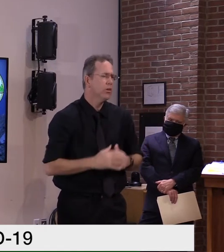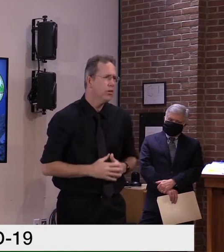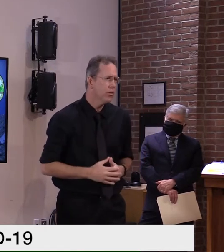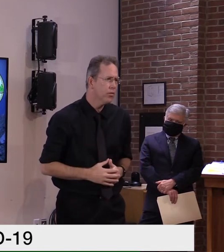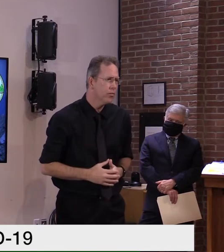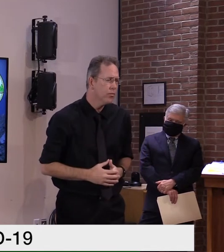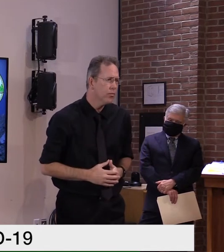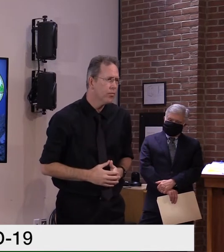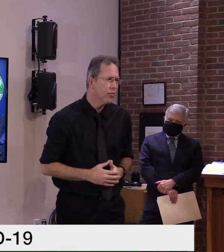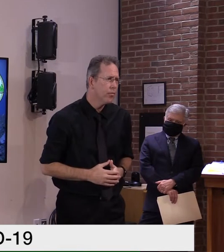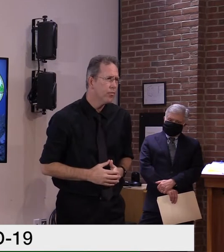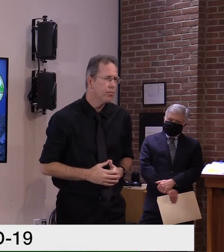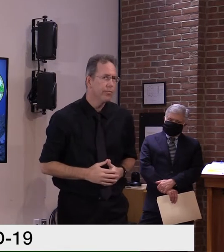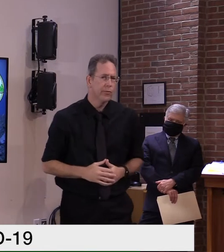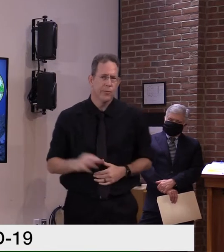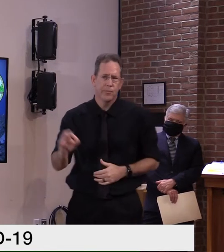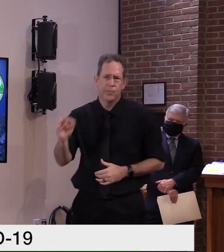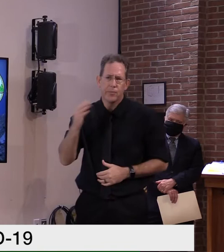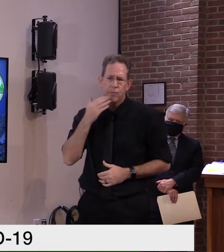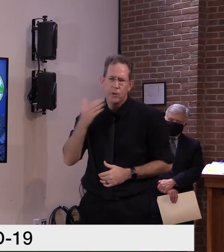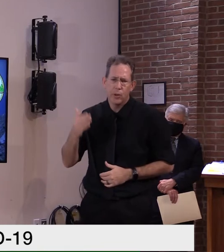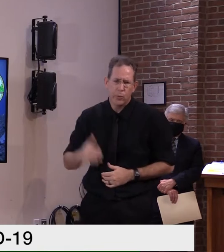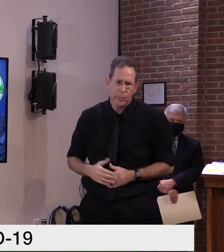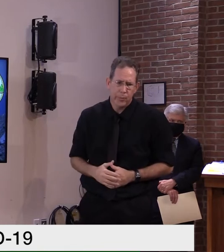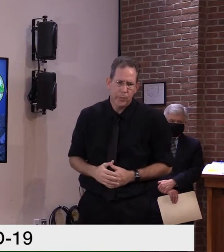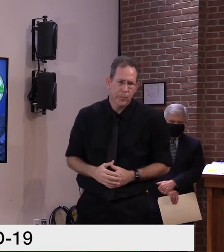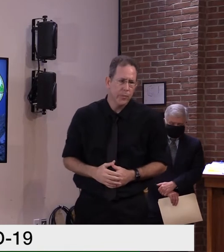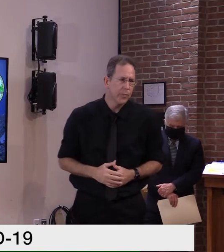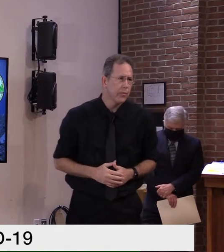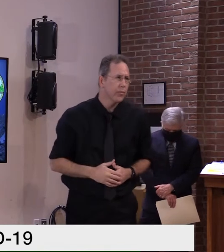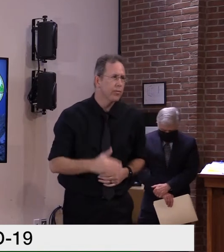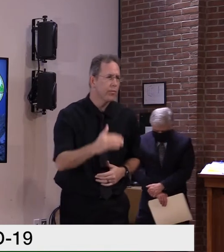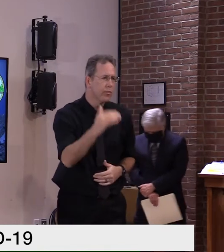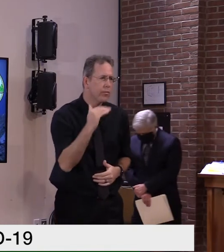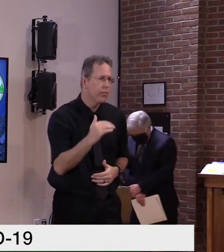Okay, thank you. Kat, WCAF.